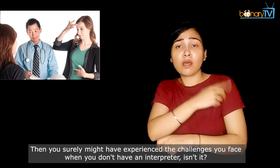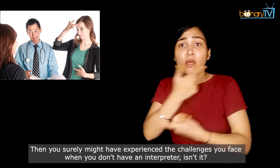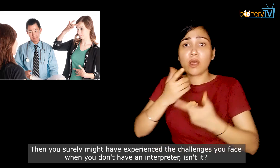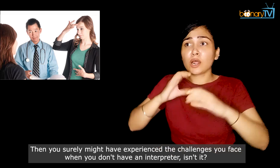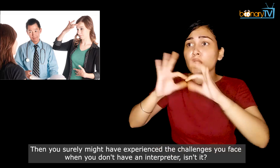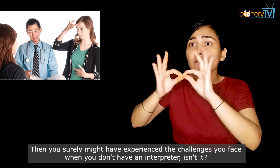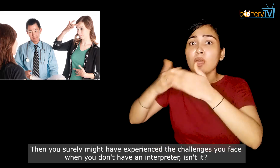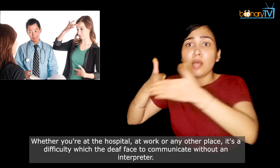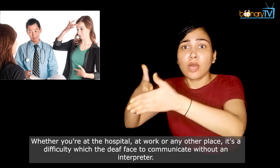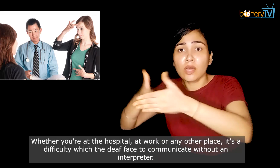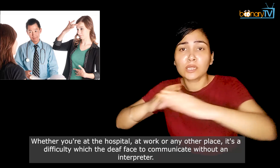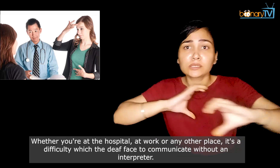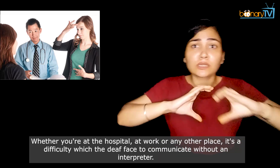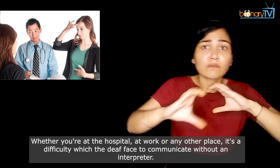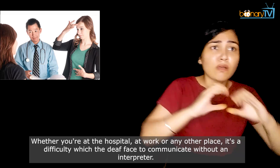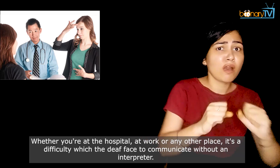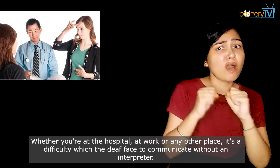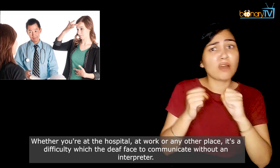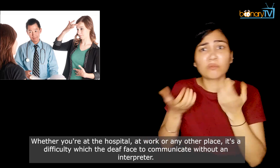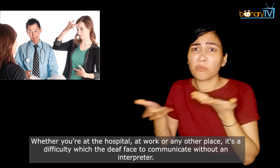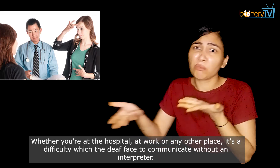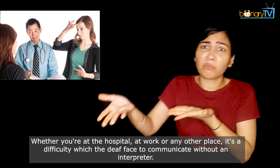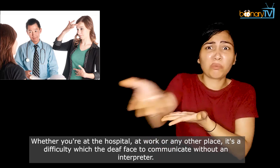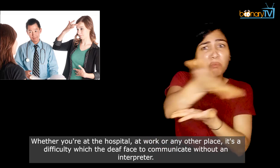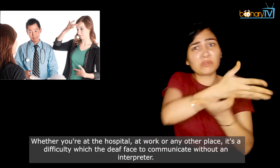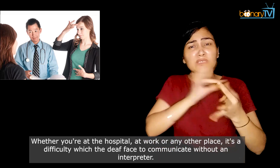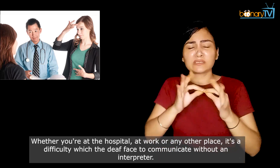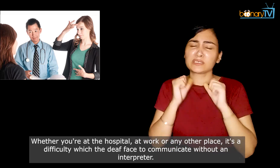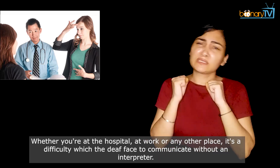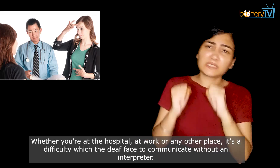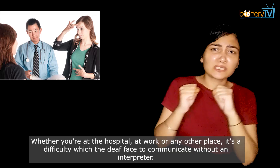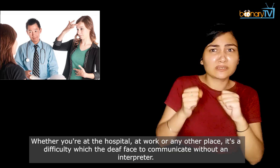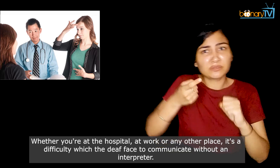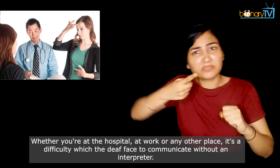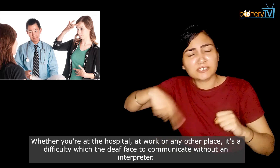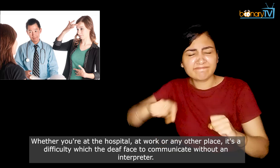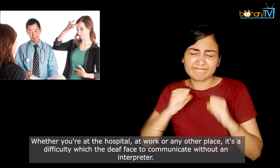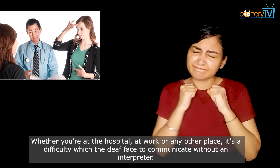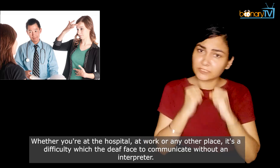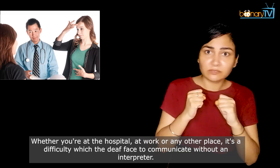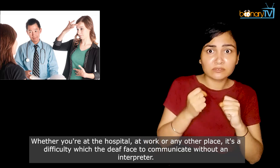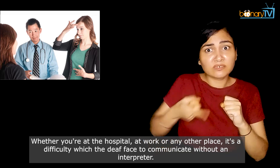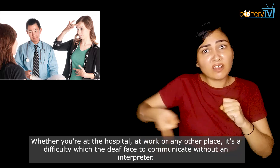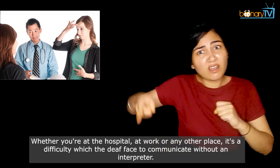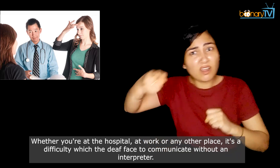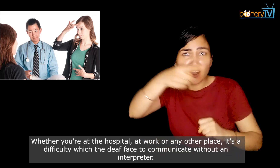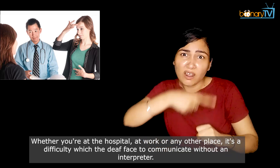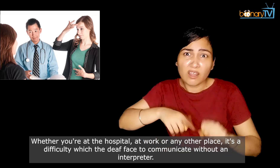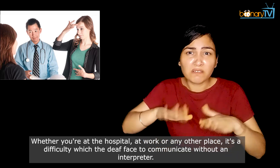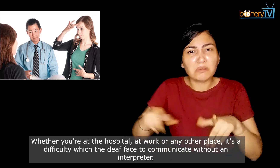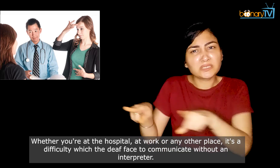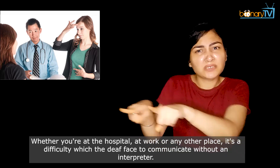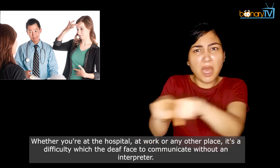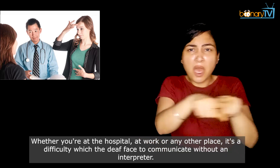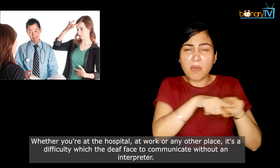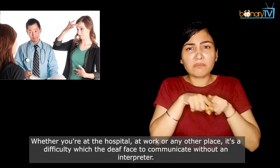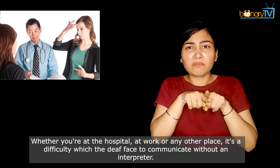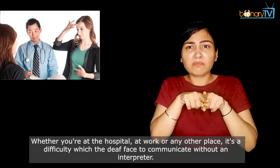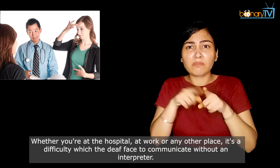it? Whether you're at the hospital, at work, or any other place, it's a difficulty which the deaf face to